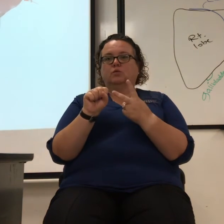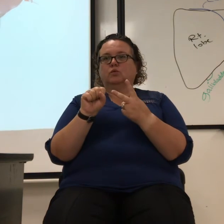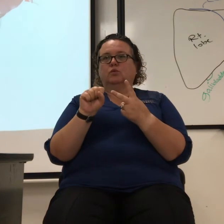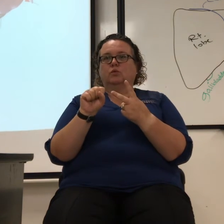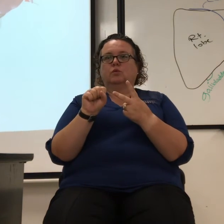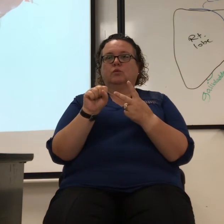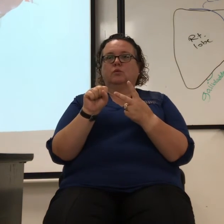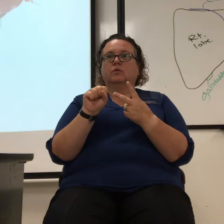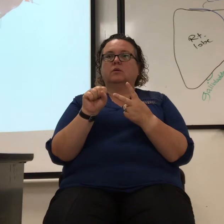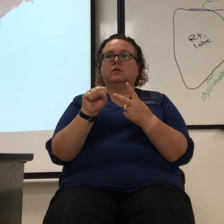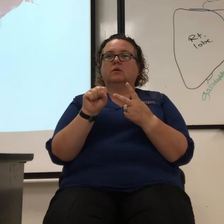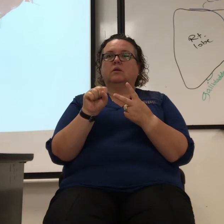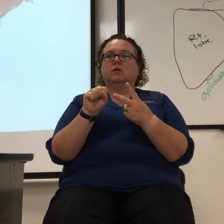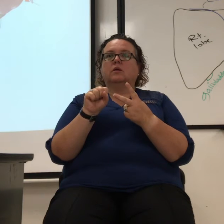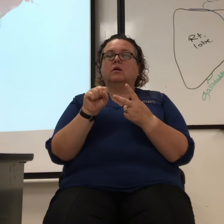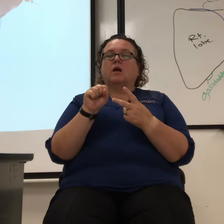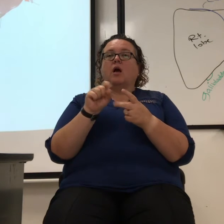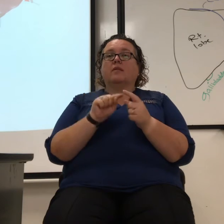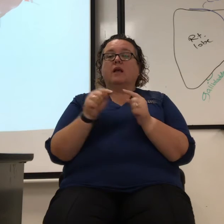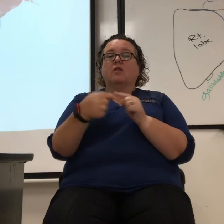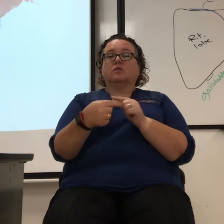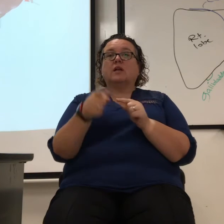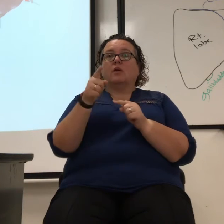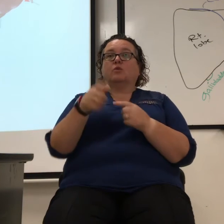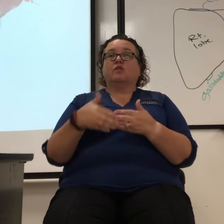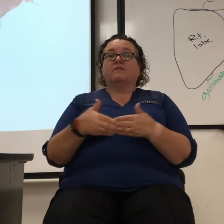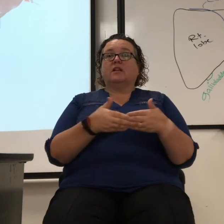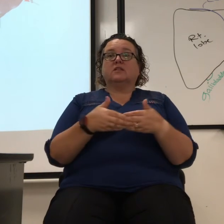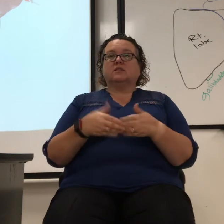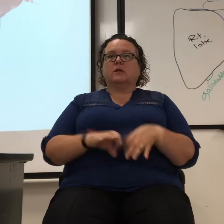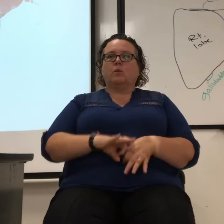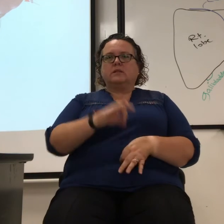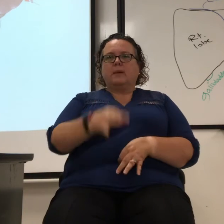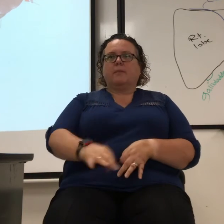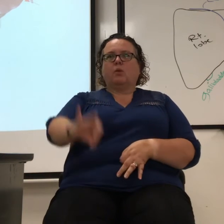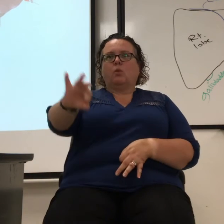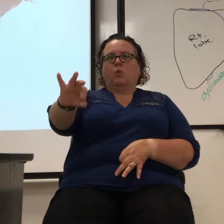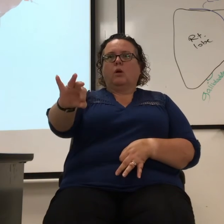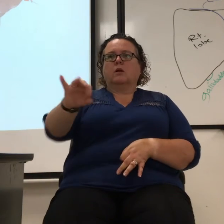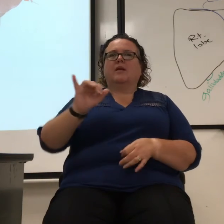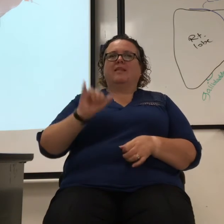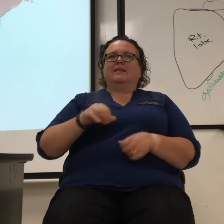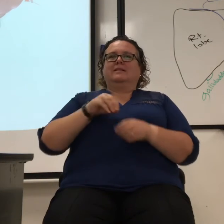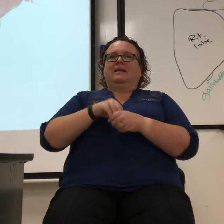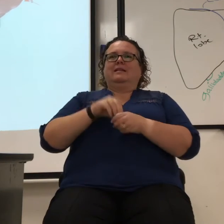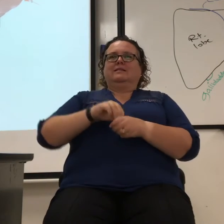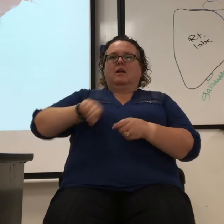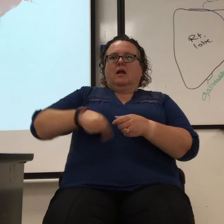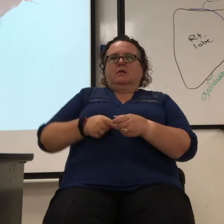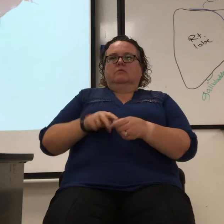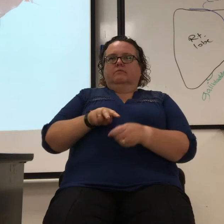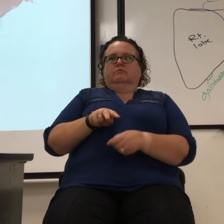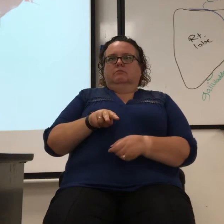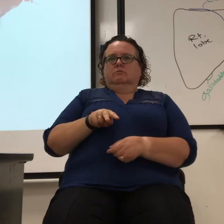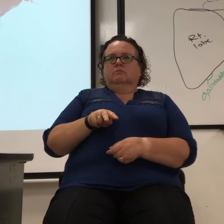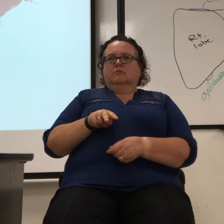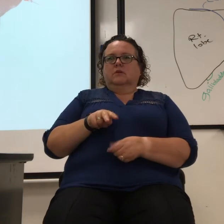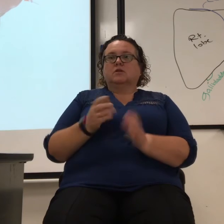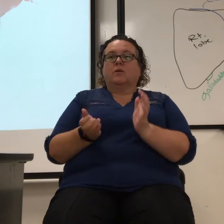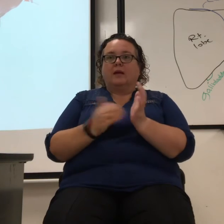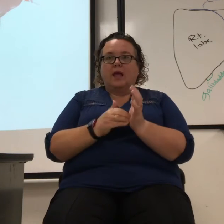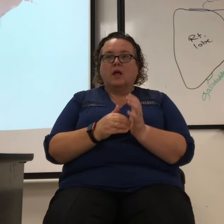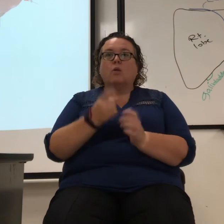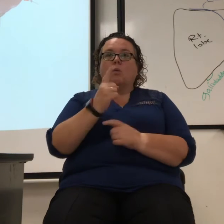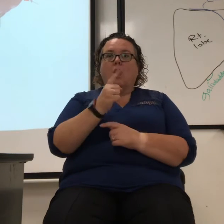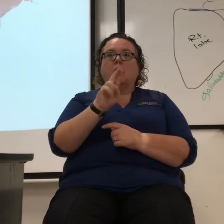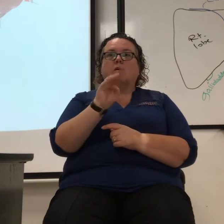out that hole. On the other side, when you're a fetus, was the umbilical cord. That's just the inside of it. Again, one